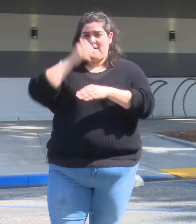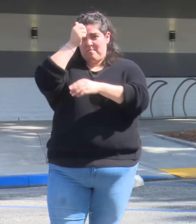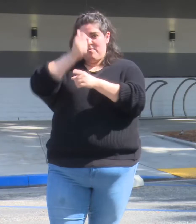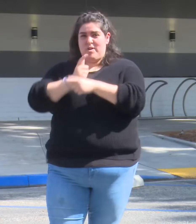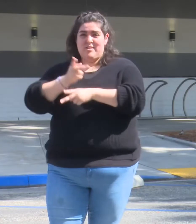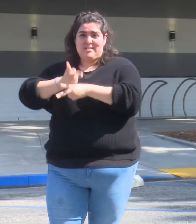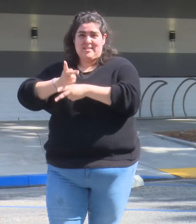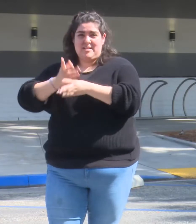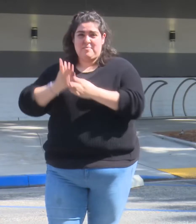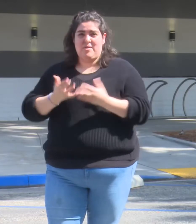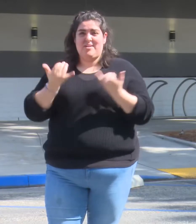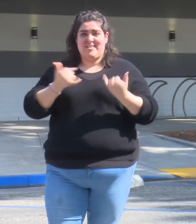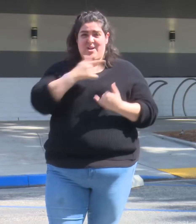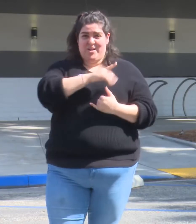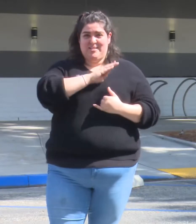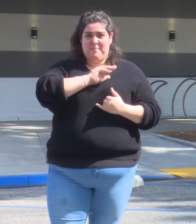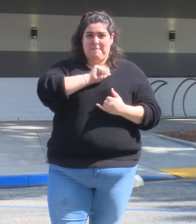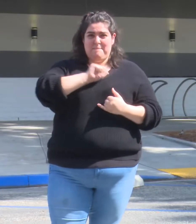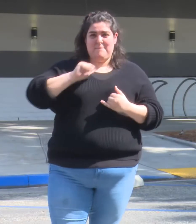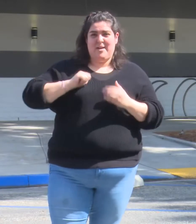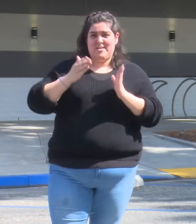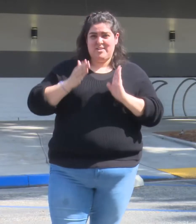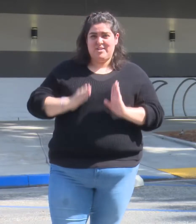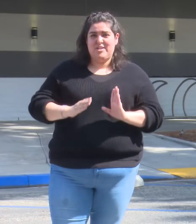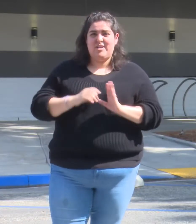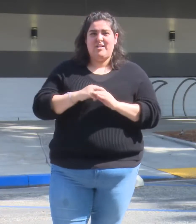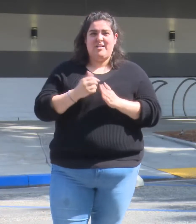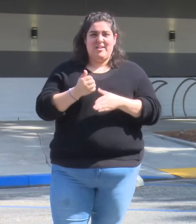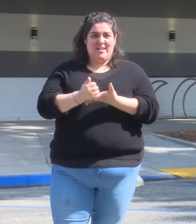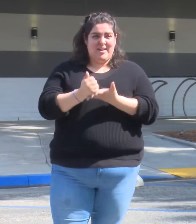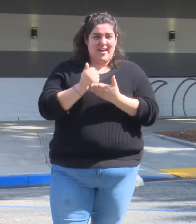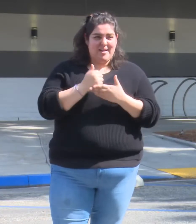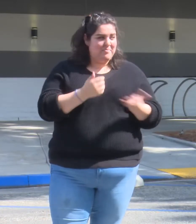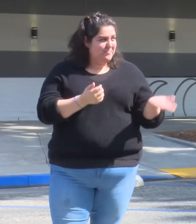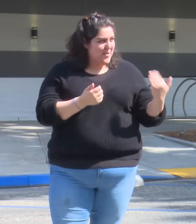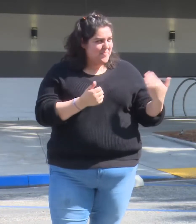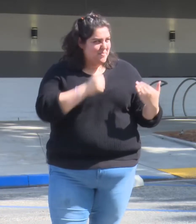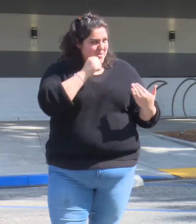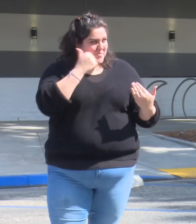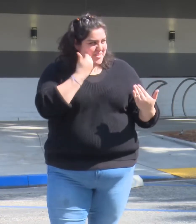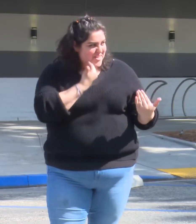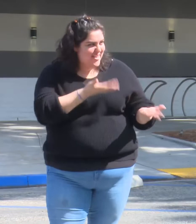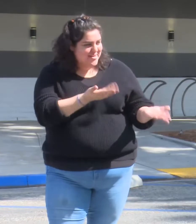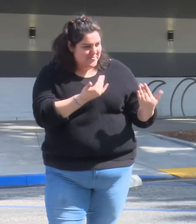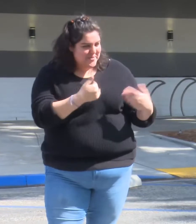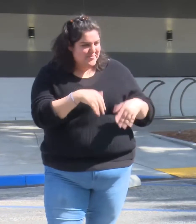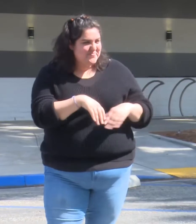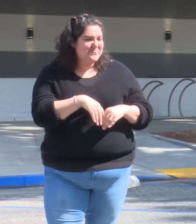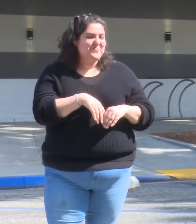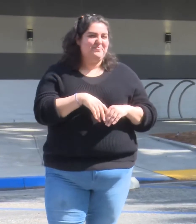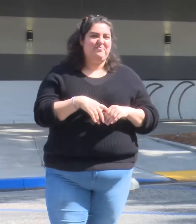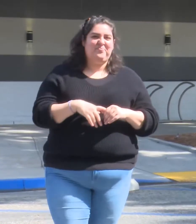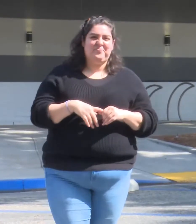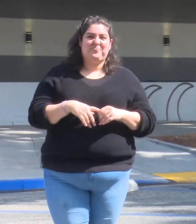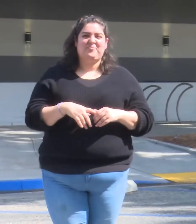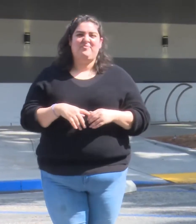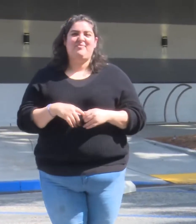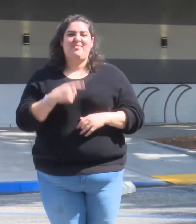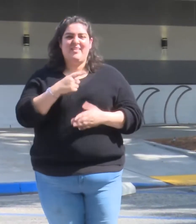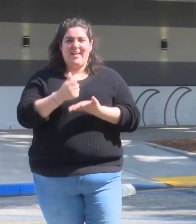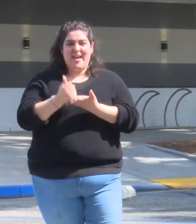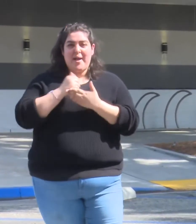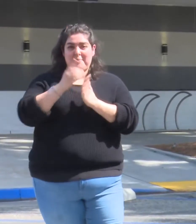Long Beach. He helped design the Long Beach Youth and Emerging Adults. Come on up. Come on up. Come stand. He